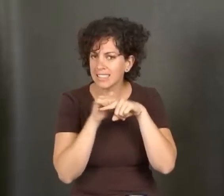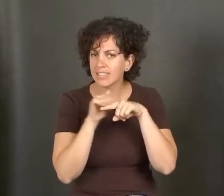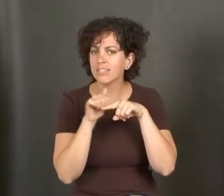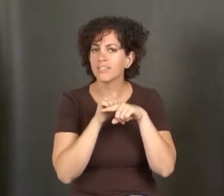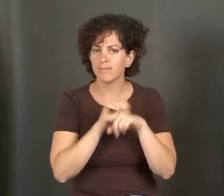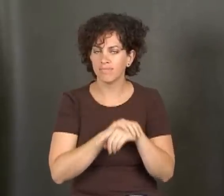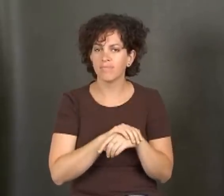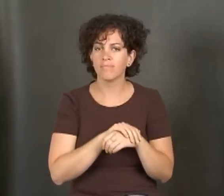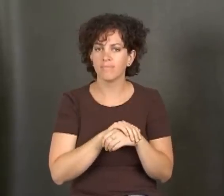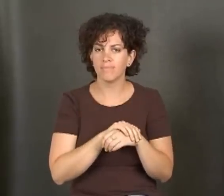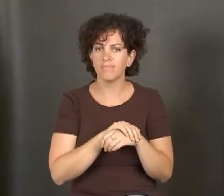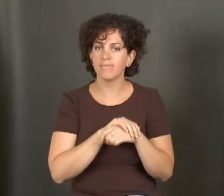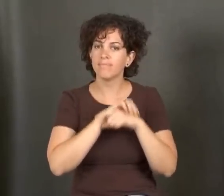You'll want to practice those signs.